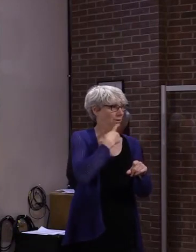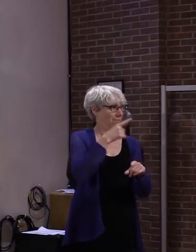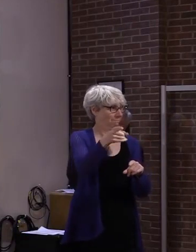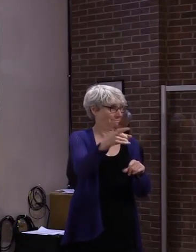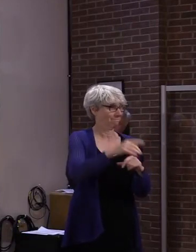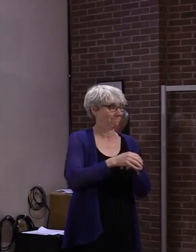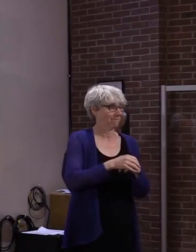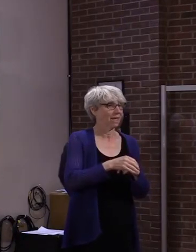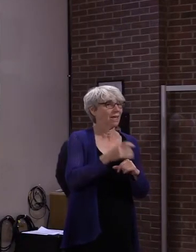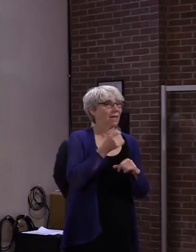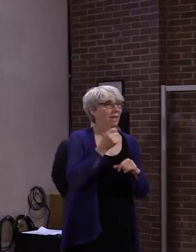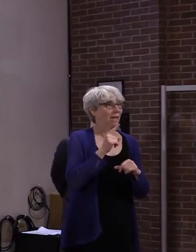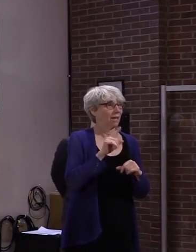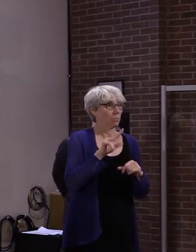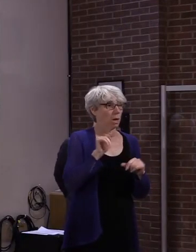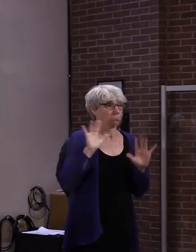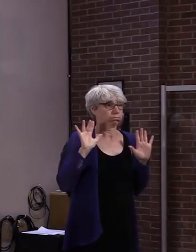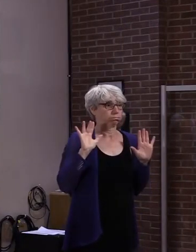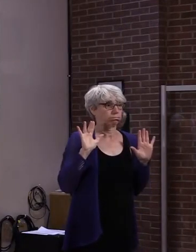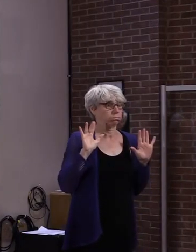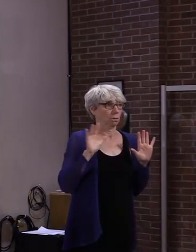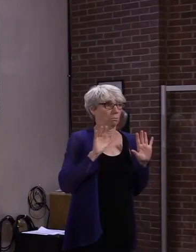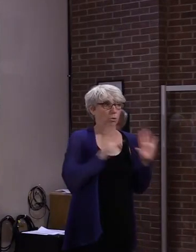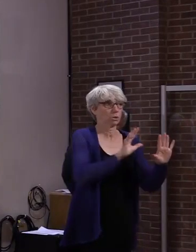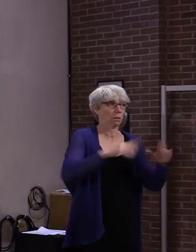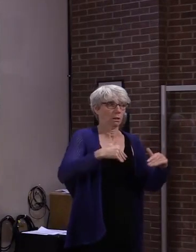vermont we haven't gone that far